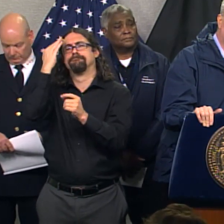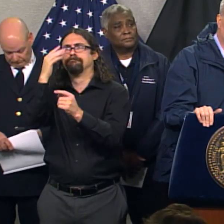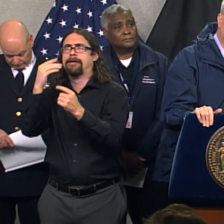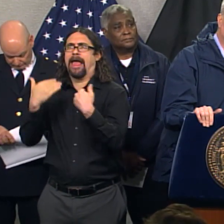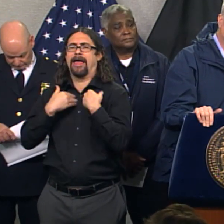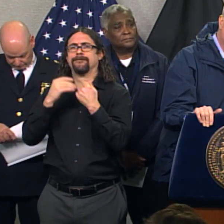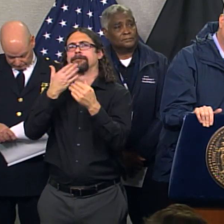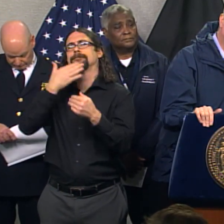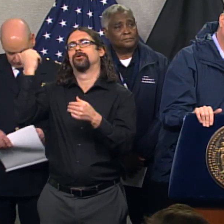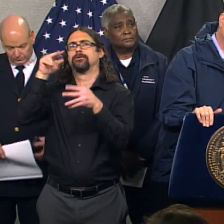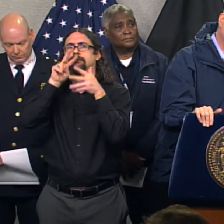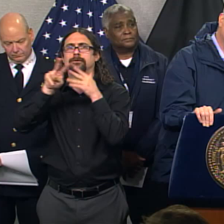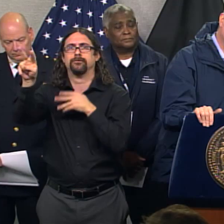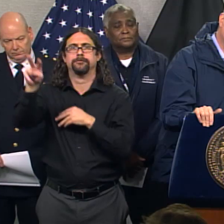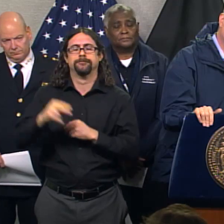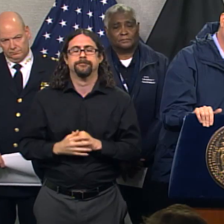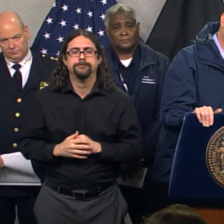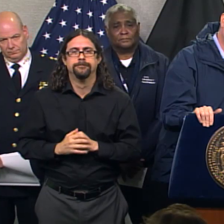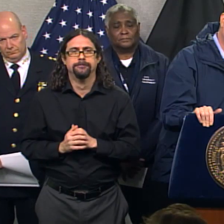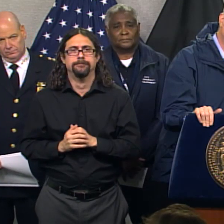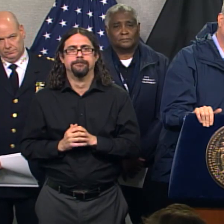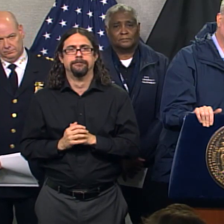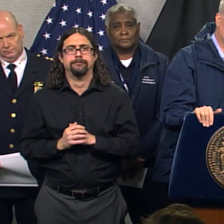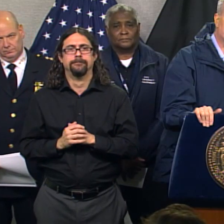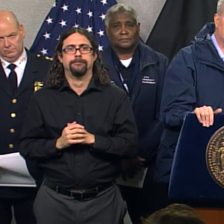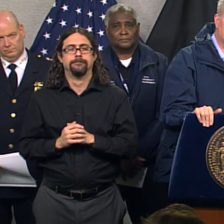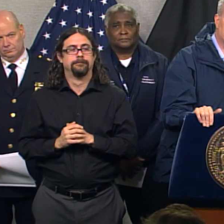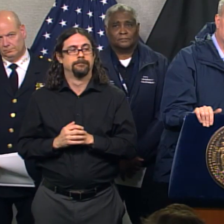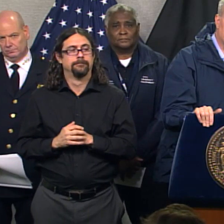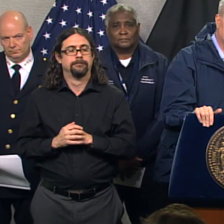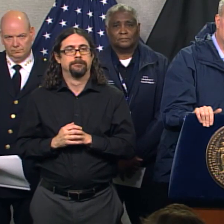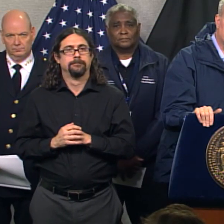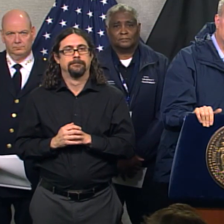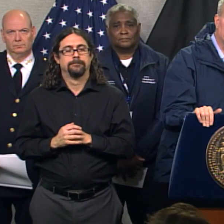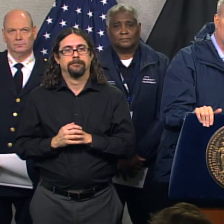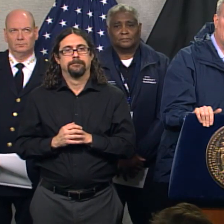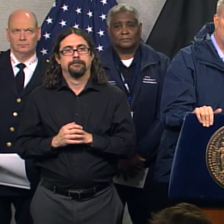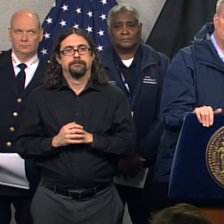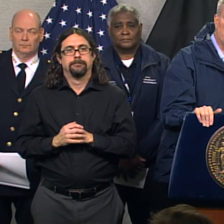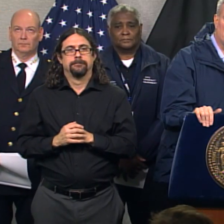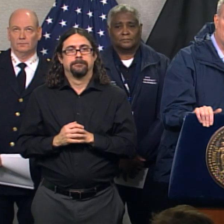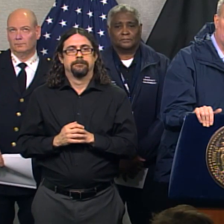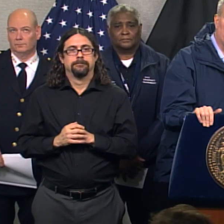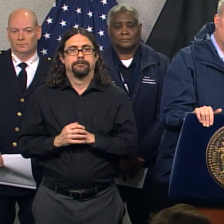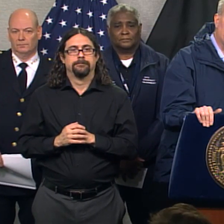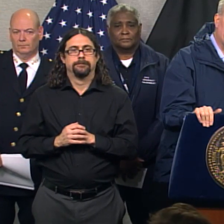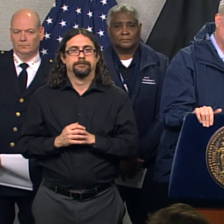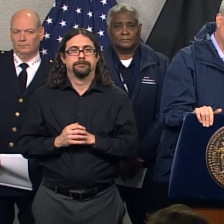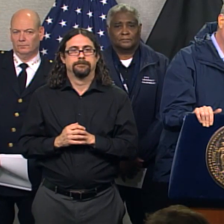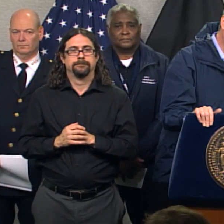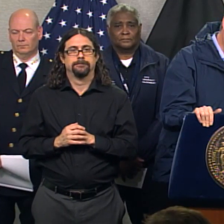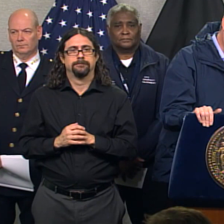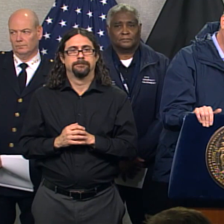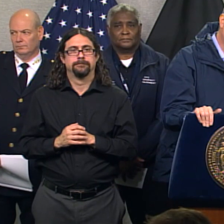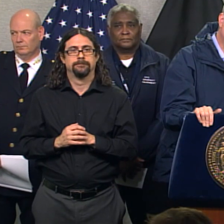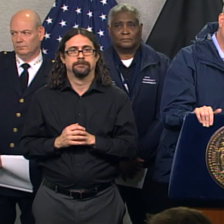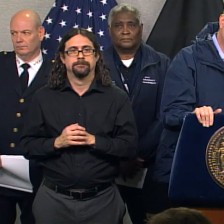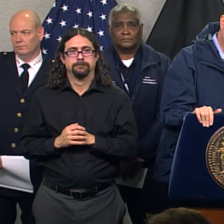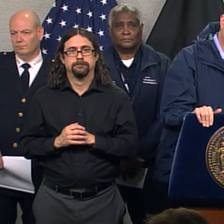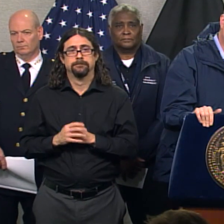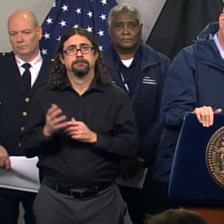additional equipment and the smaller equipment, in particular at sanitation, to allow us to get to the side streets and do a better job. And we've